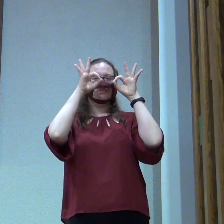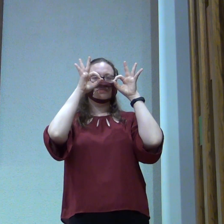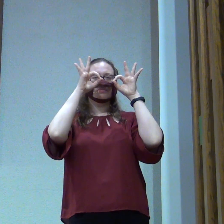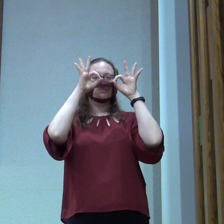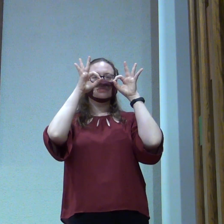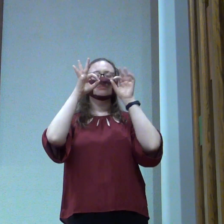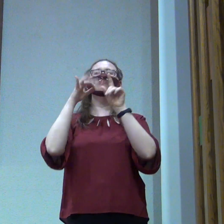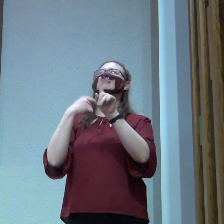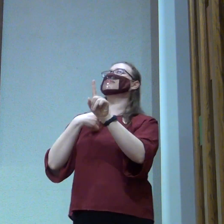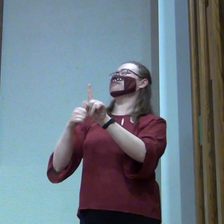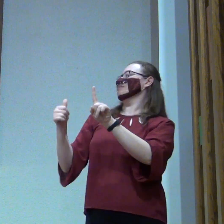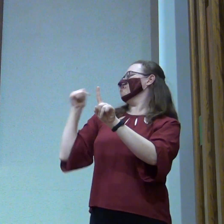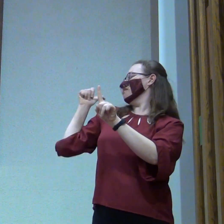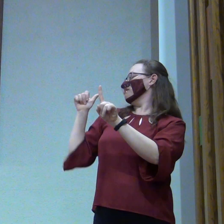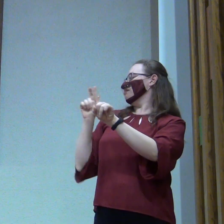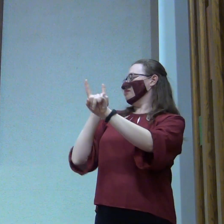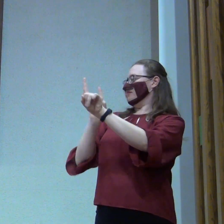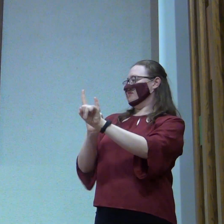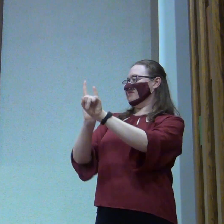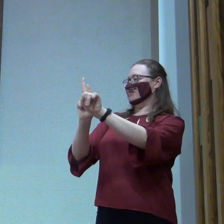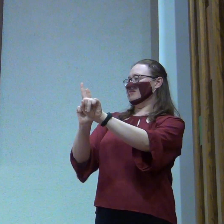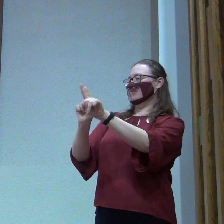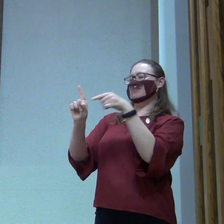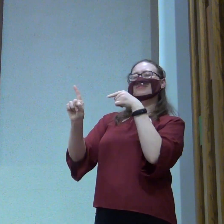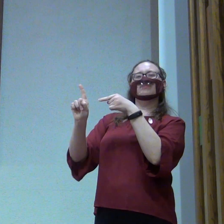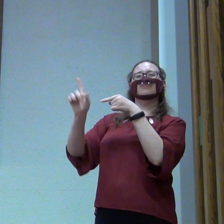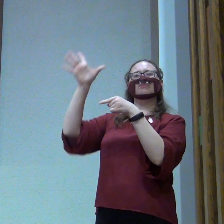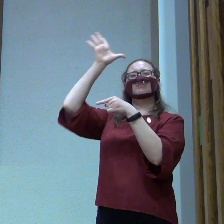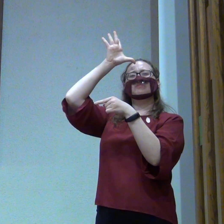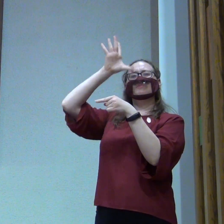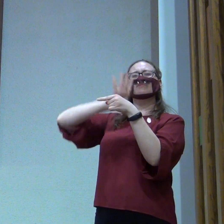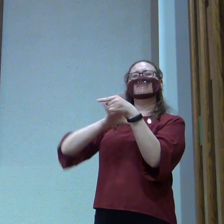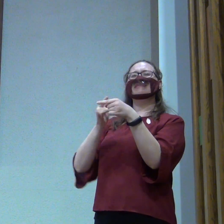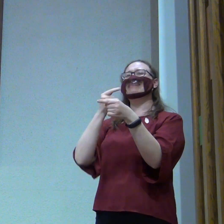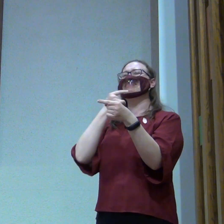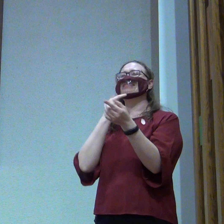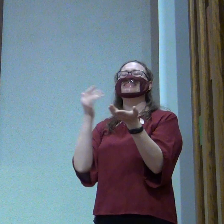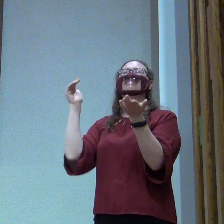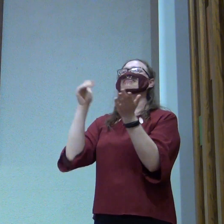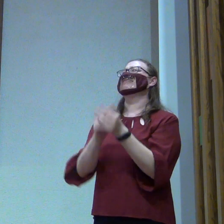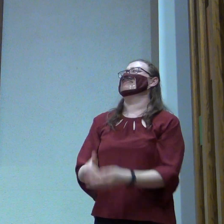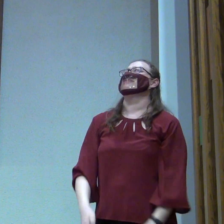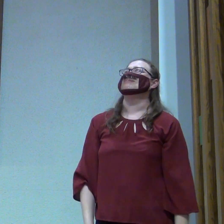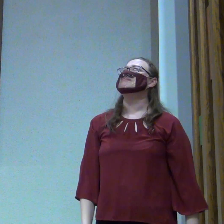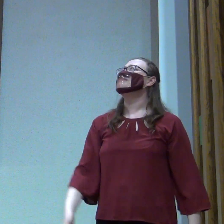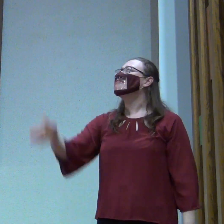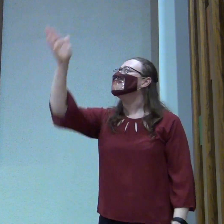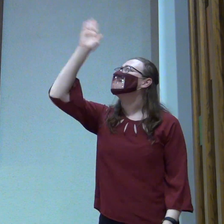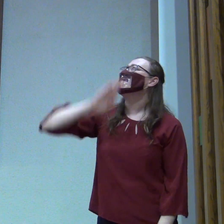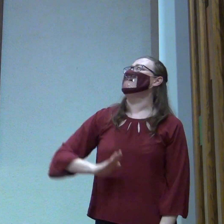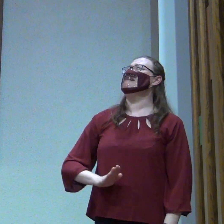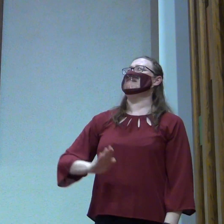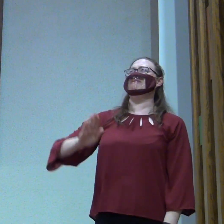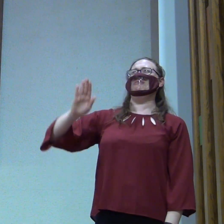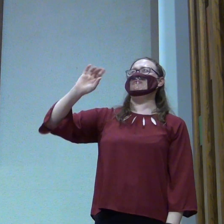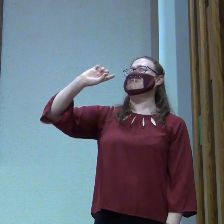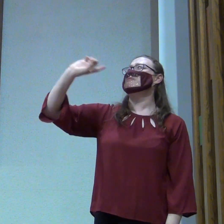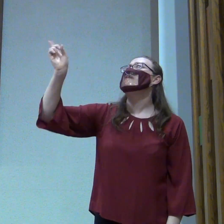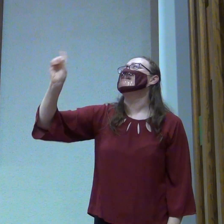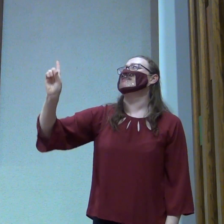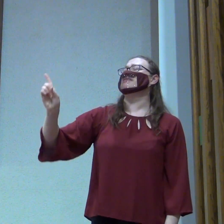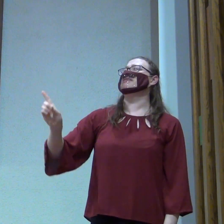Behind me, I heard that same man asking, "Where is